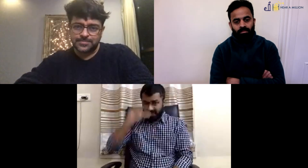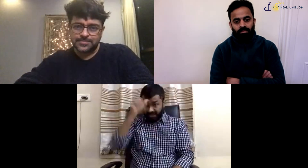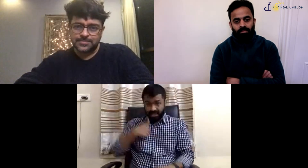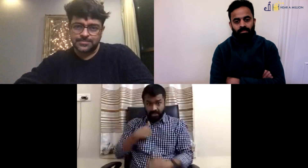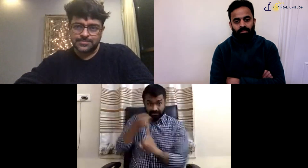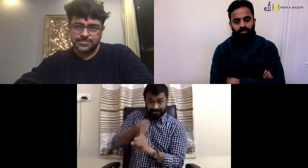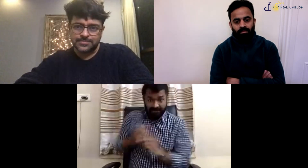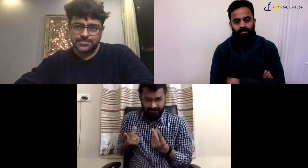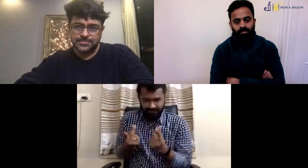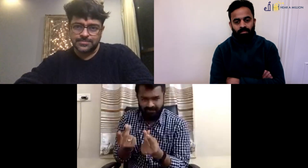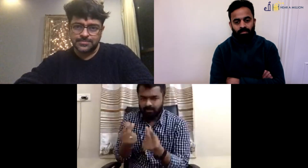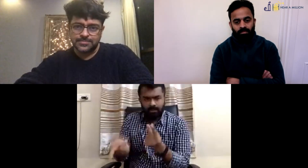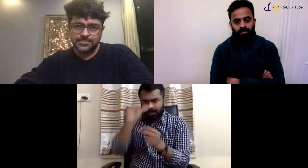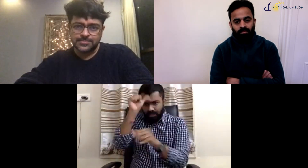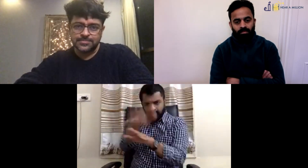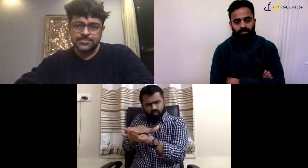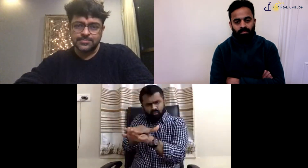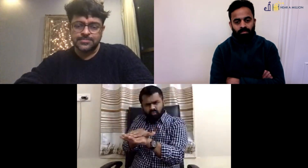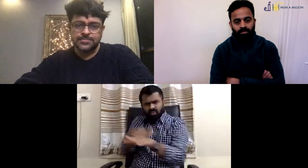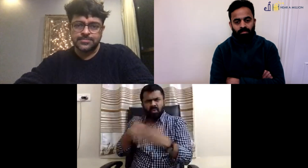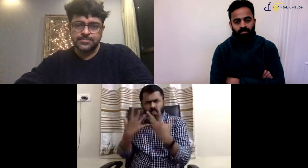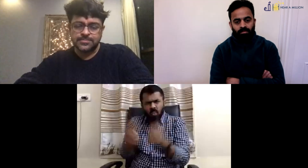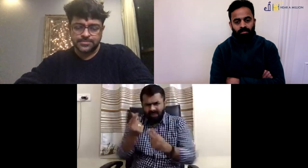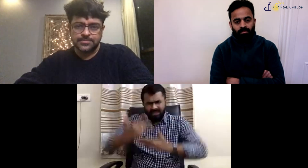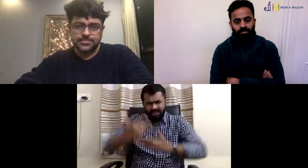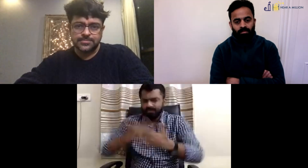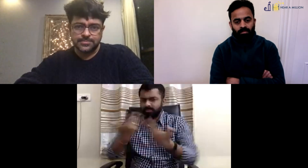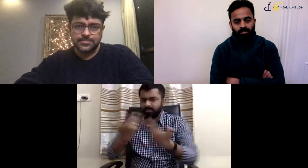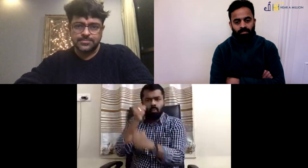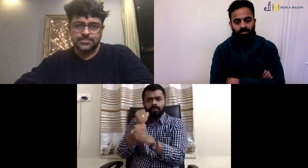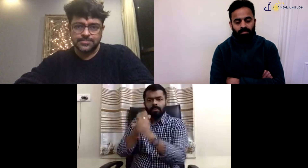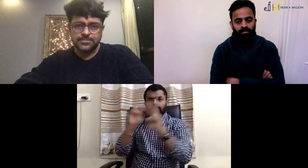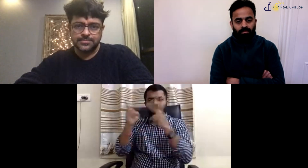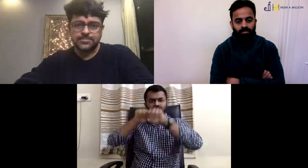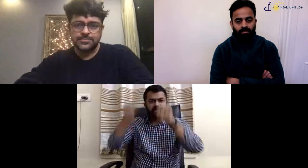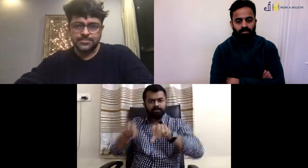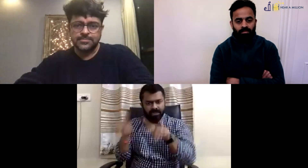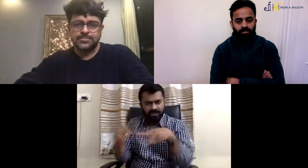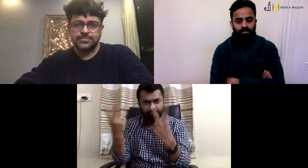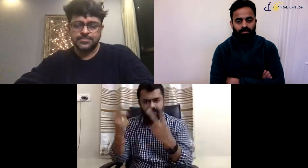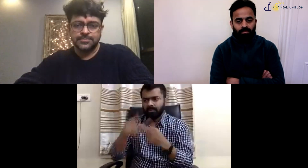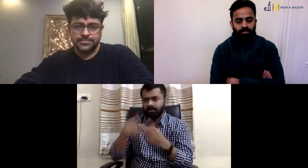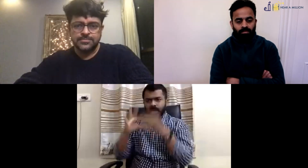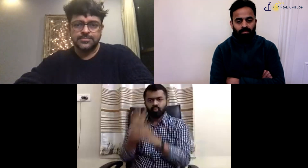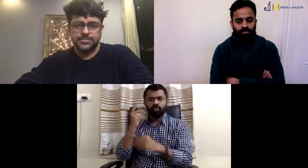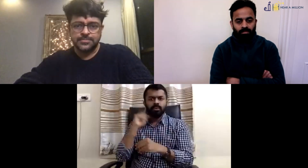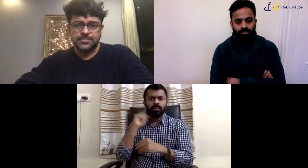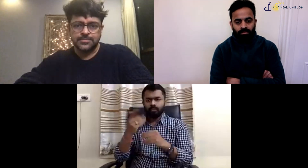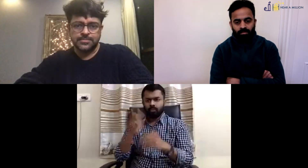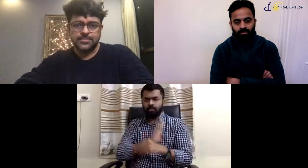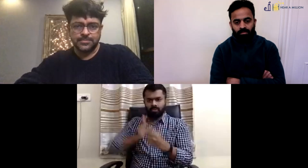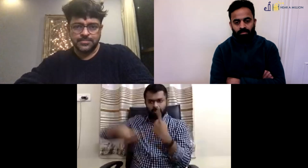Yeah. So I learned from there, and I thought, okay, it will take a long time here in India because we have a